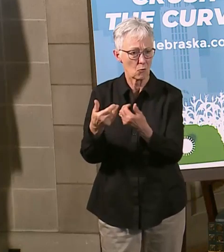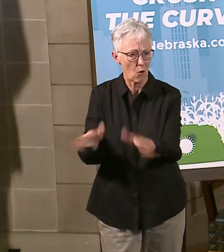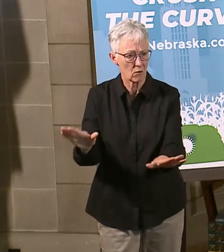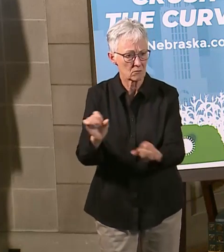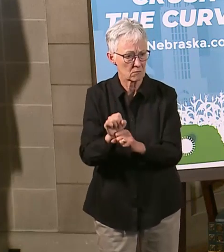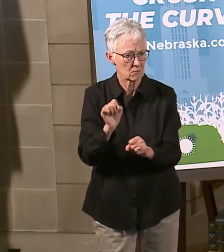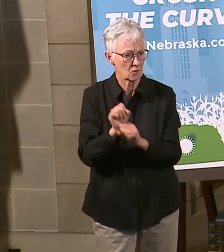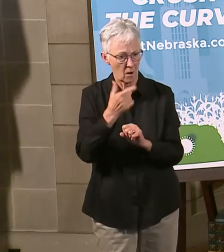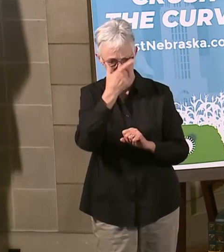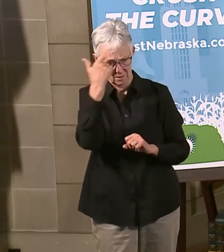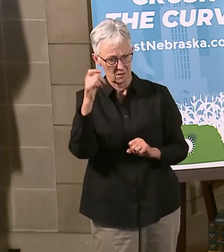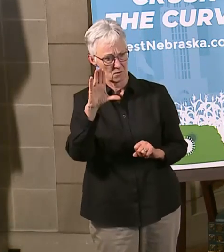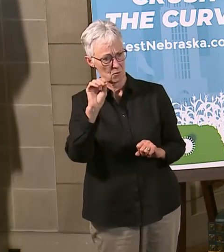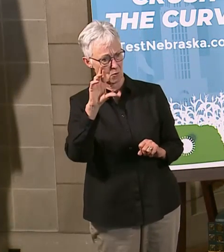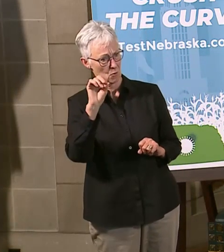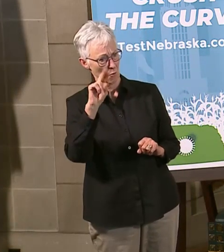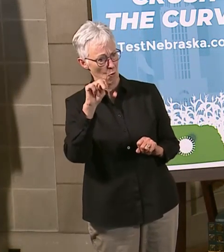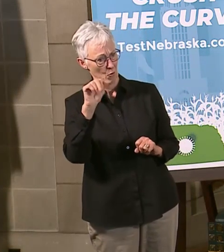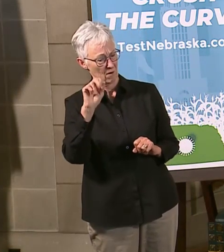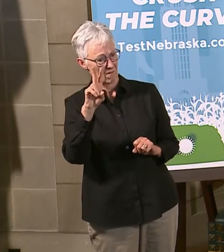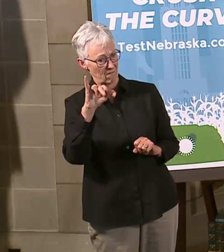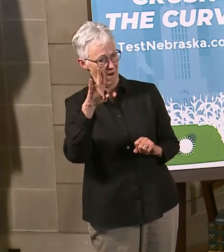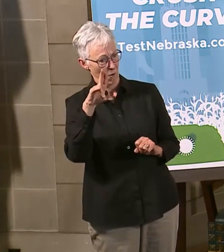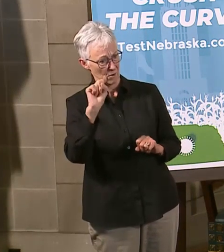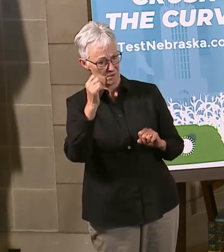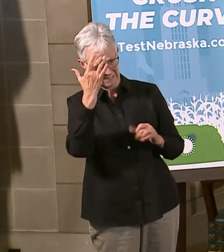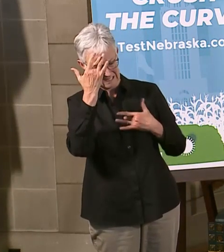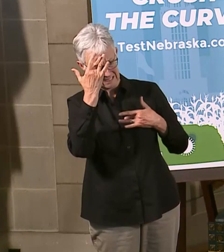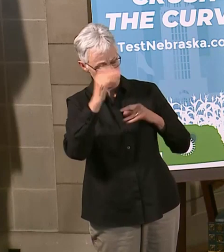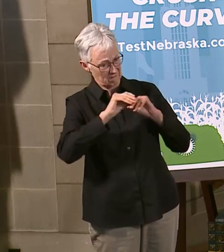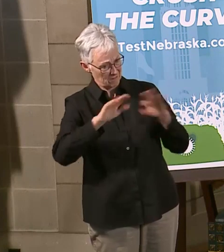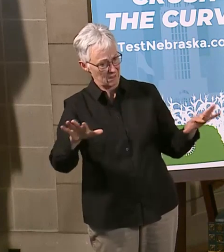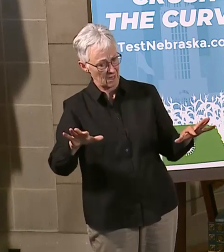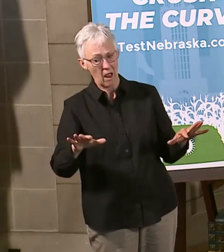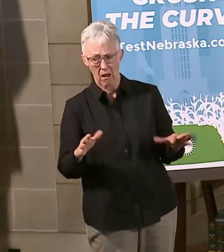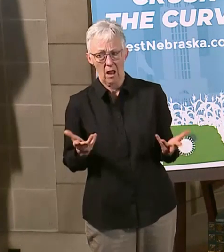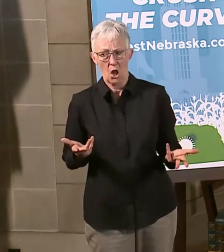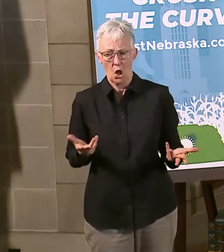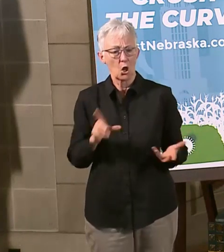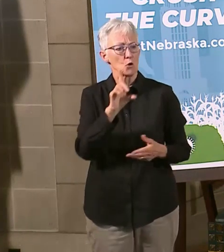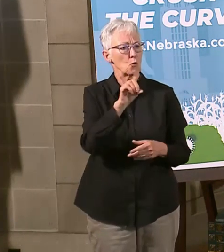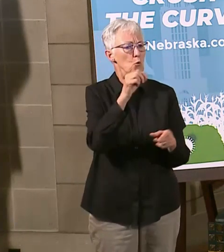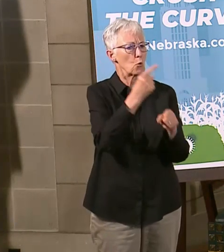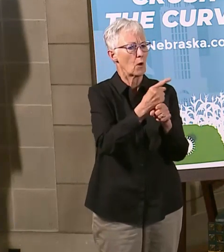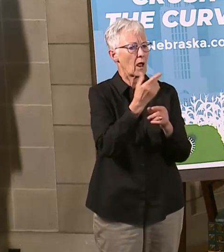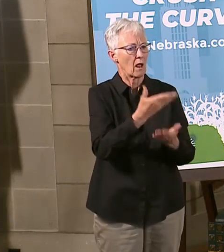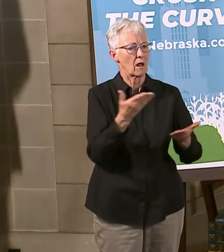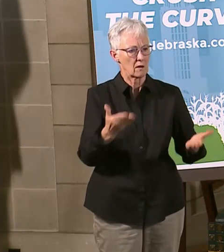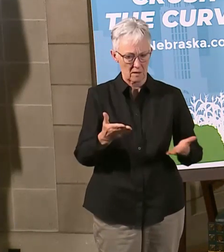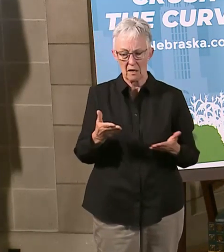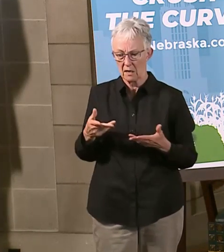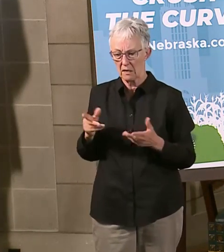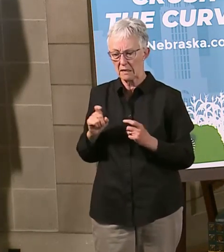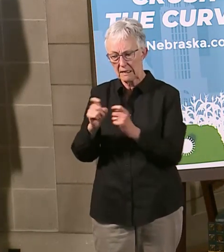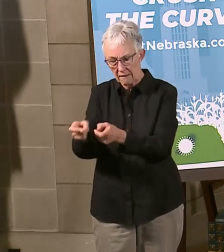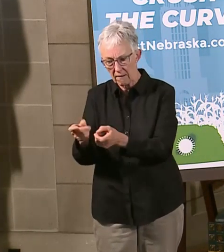Remember, we're all going to get through this, and you're going to want that customer back at some point. So do the right thing now.